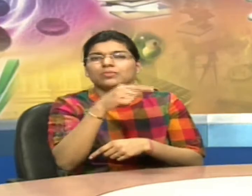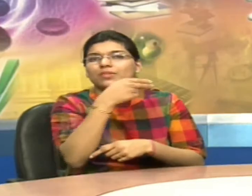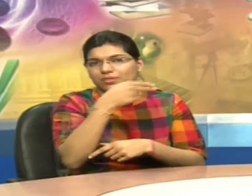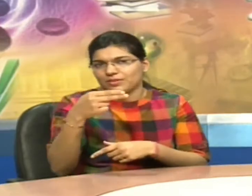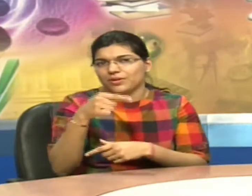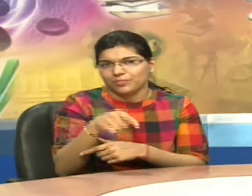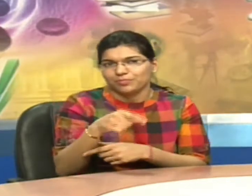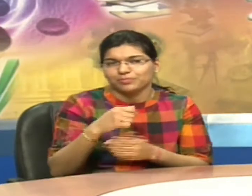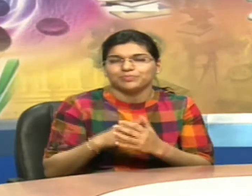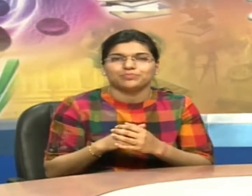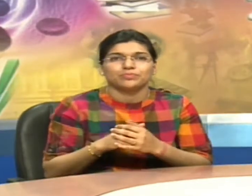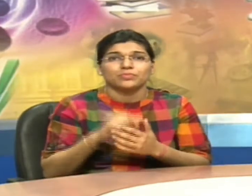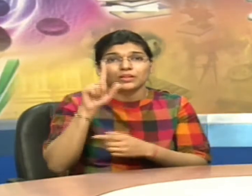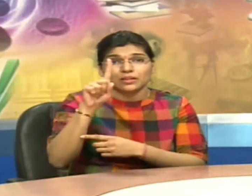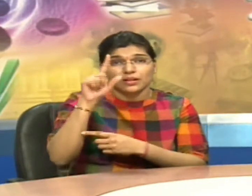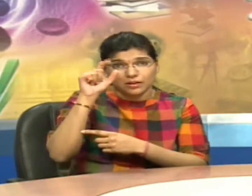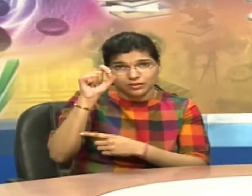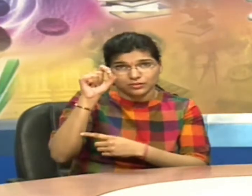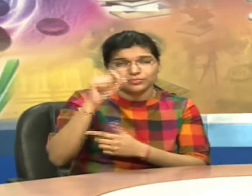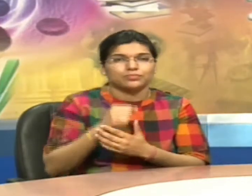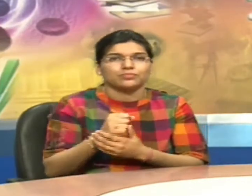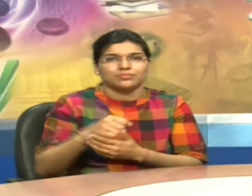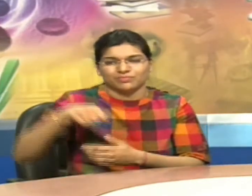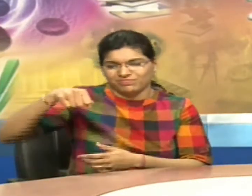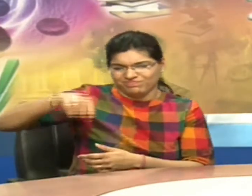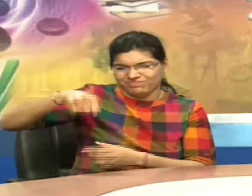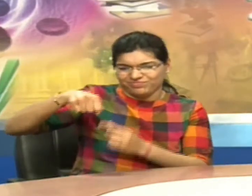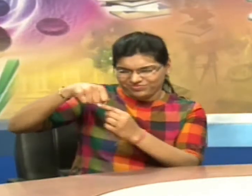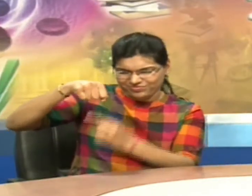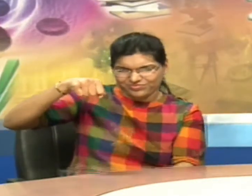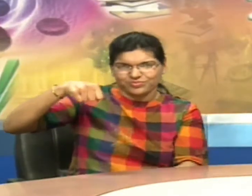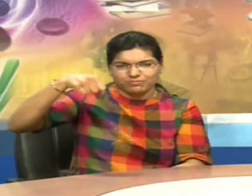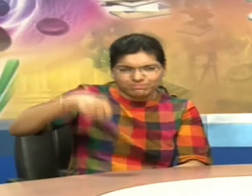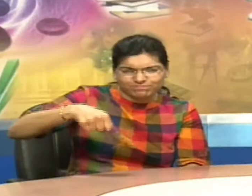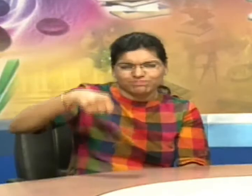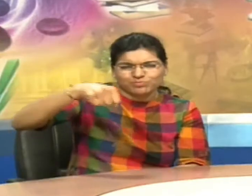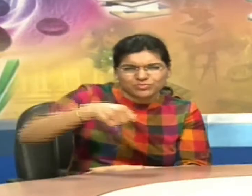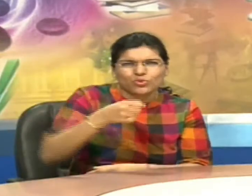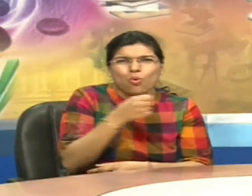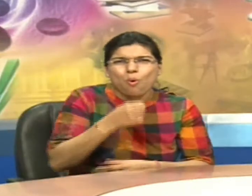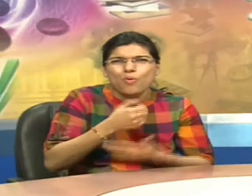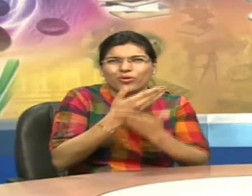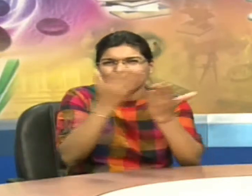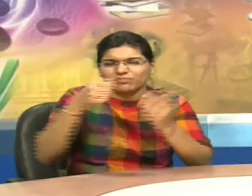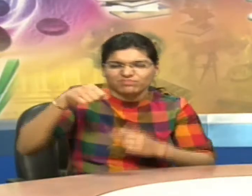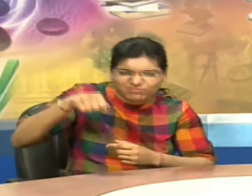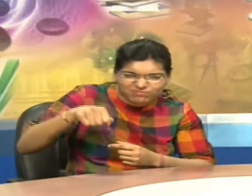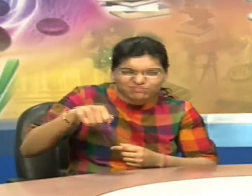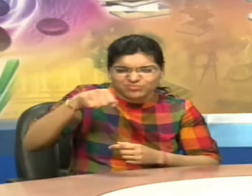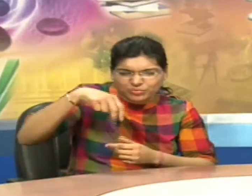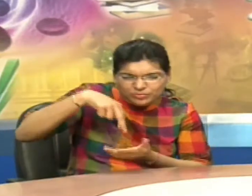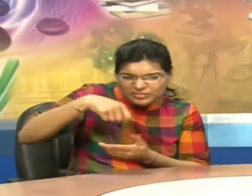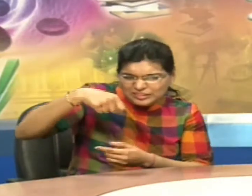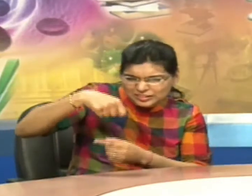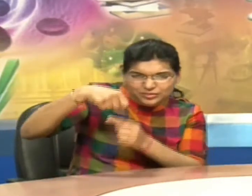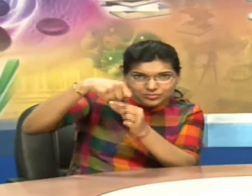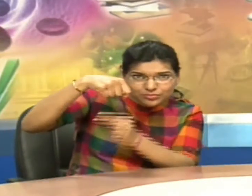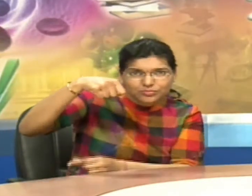is blackboard. 10th word is walking stick, which helps the old person to